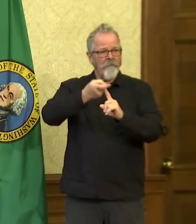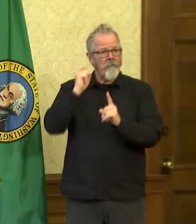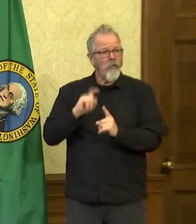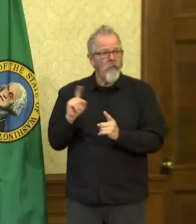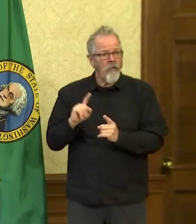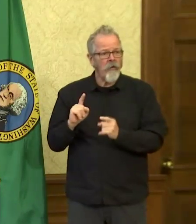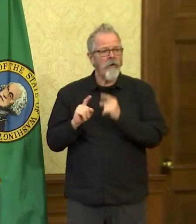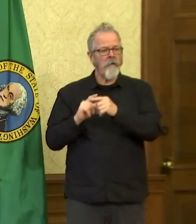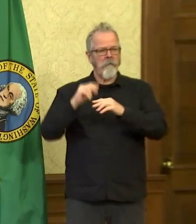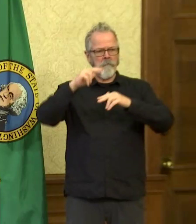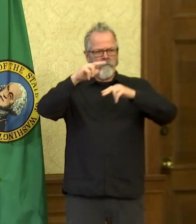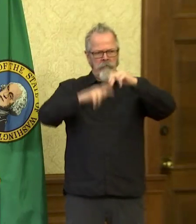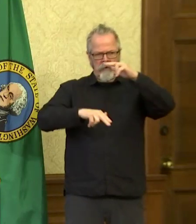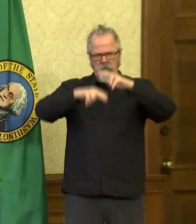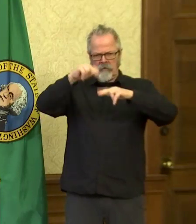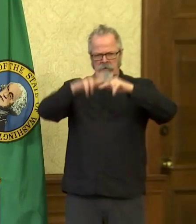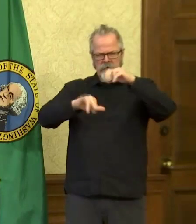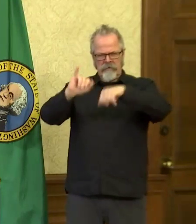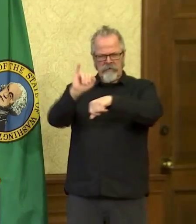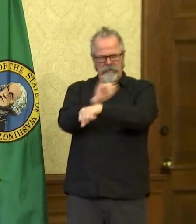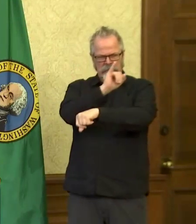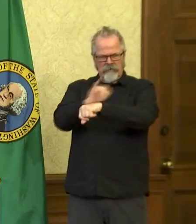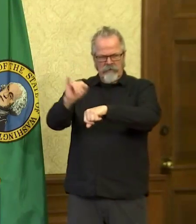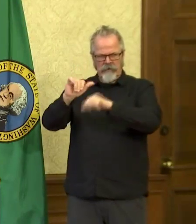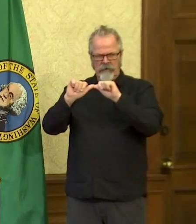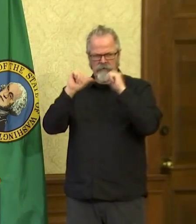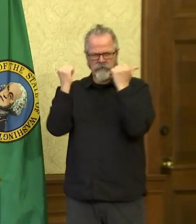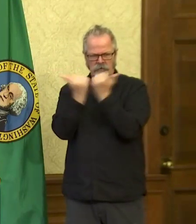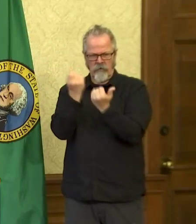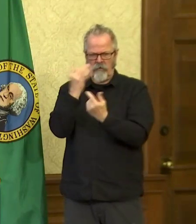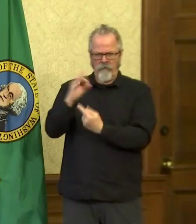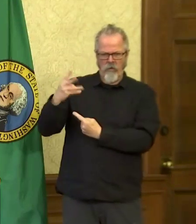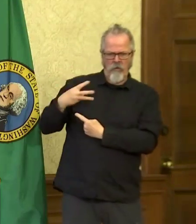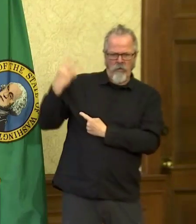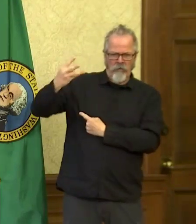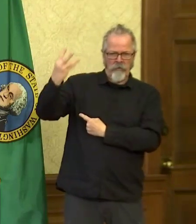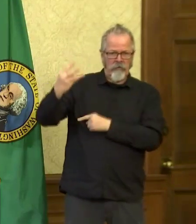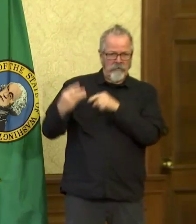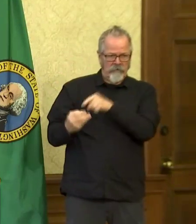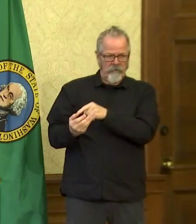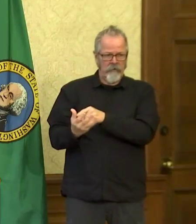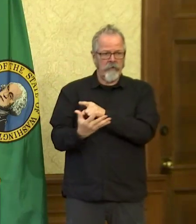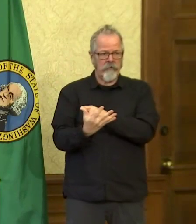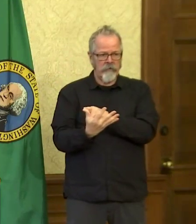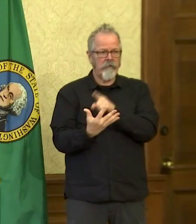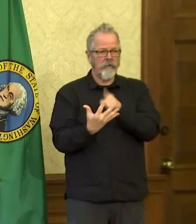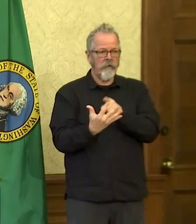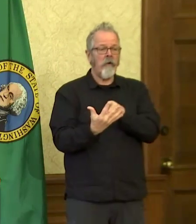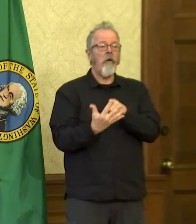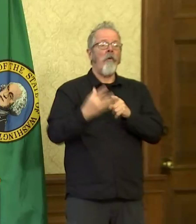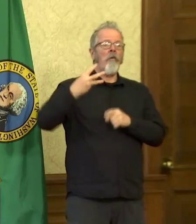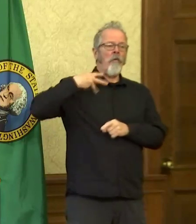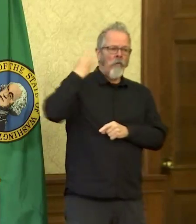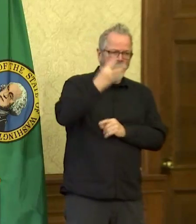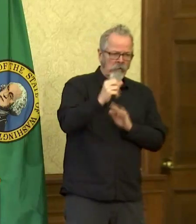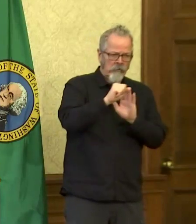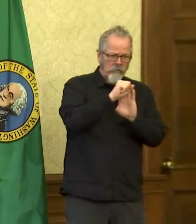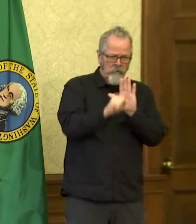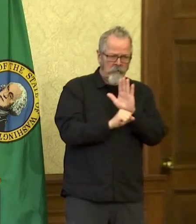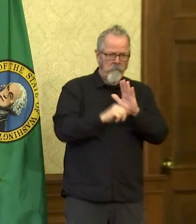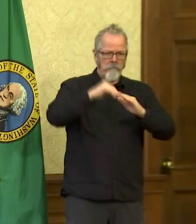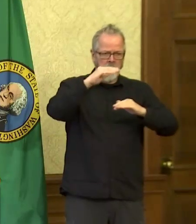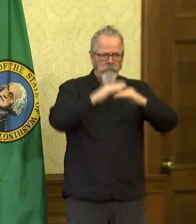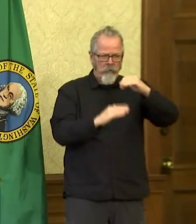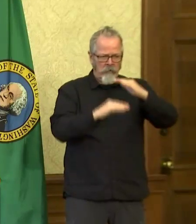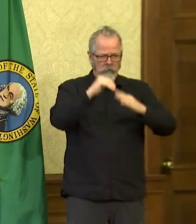Mike Ennis, Government Affairs Director of the Association of Washington Business. Josh Swanson, Government Relations at